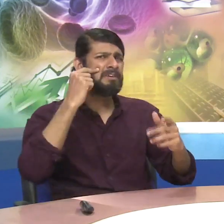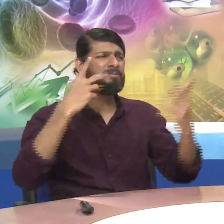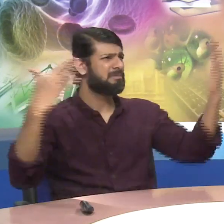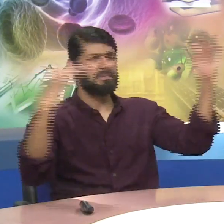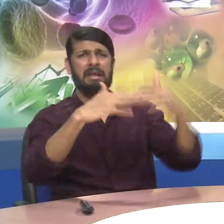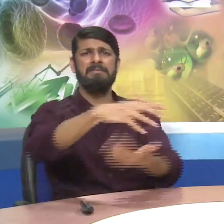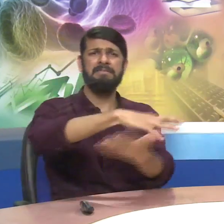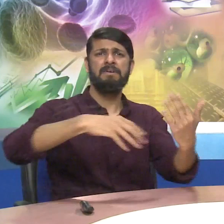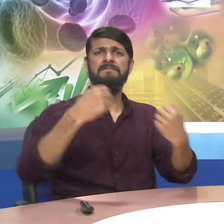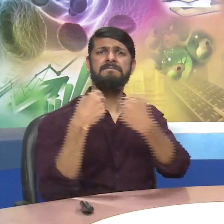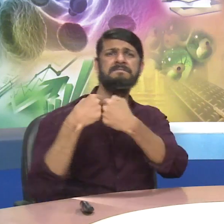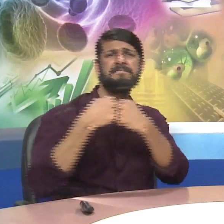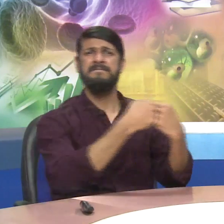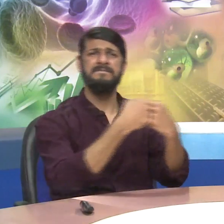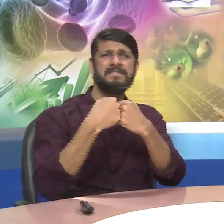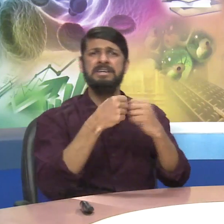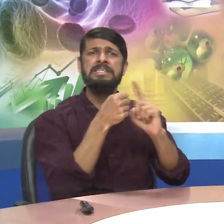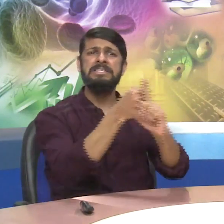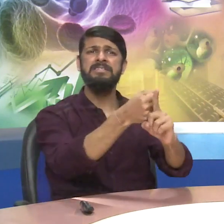the national movement,